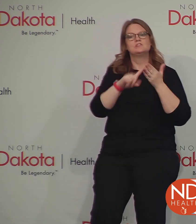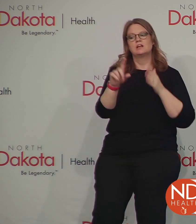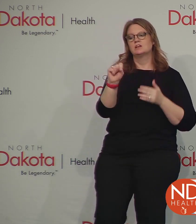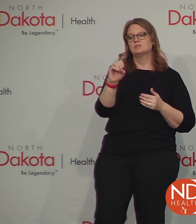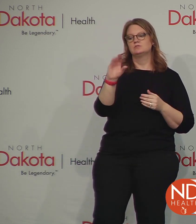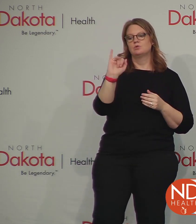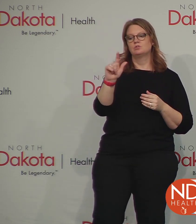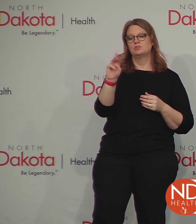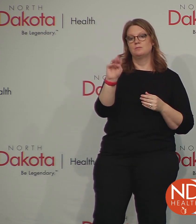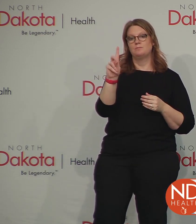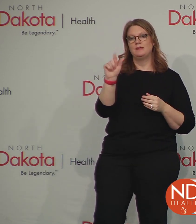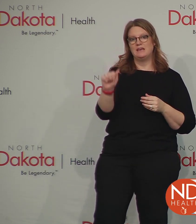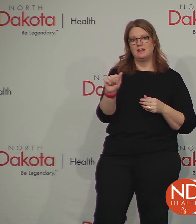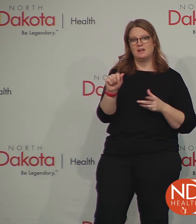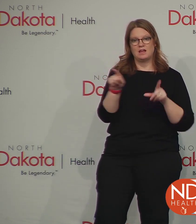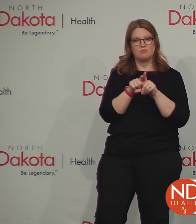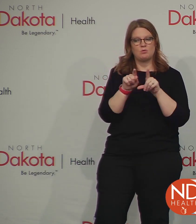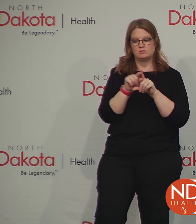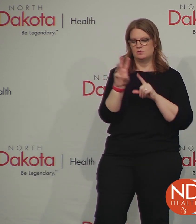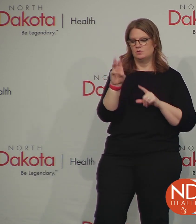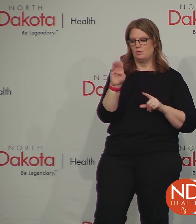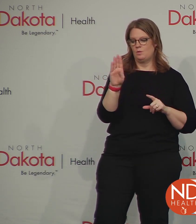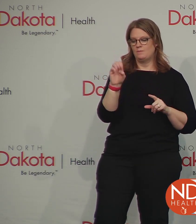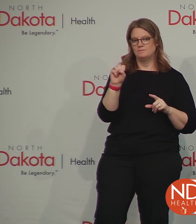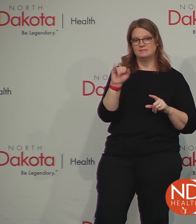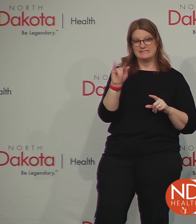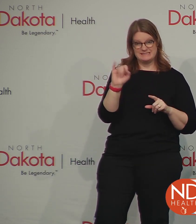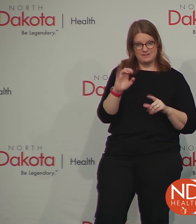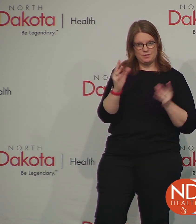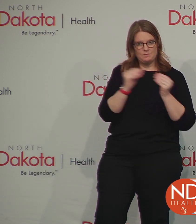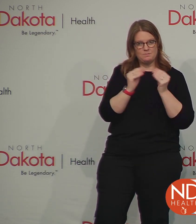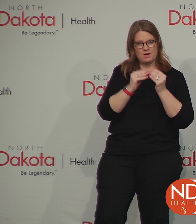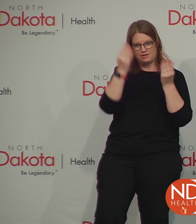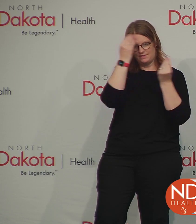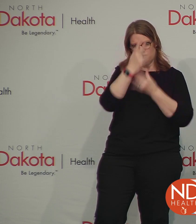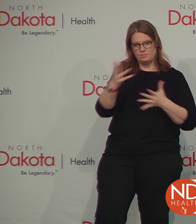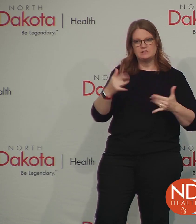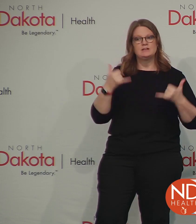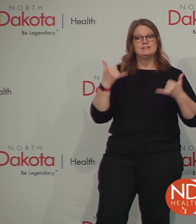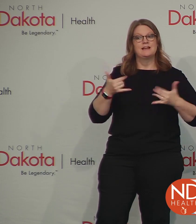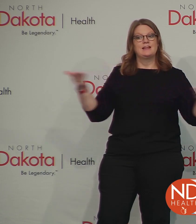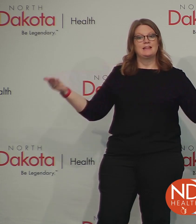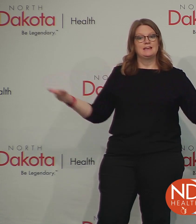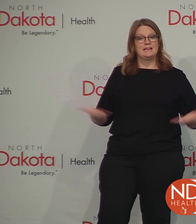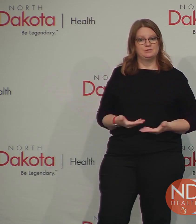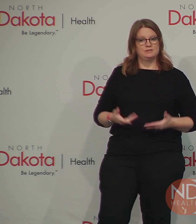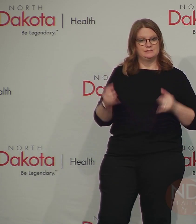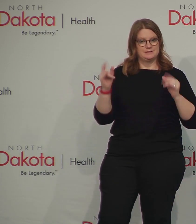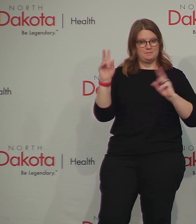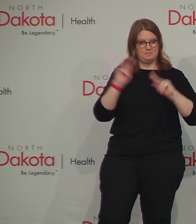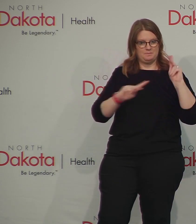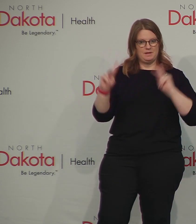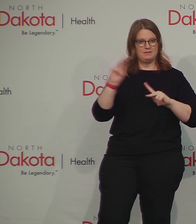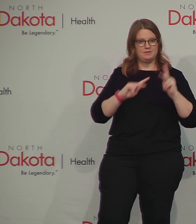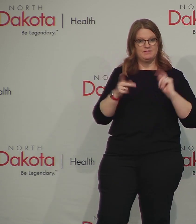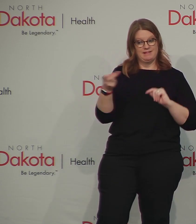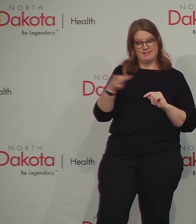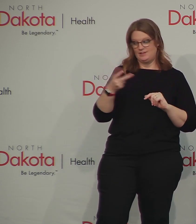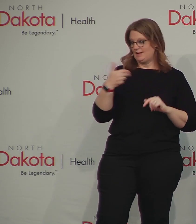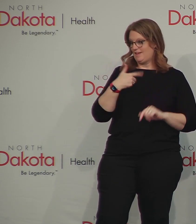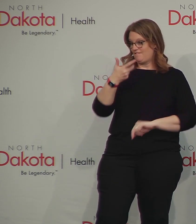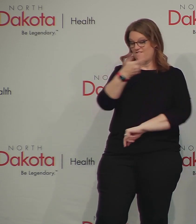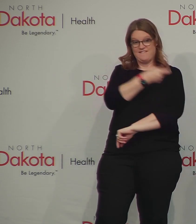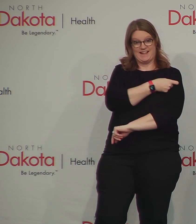for more information. So now I get to introduce some individuals who get to get